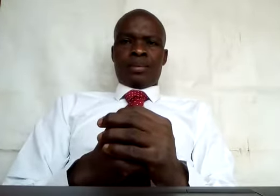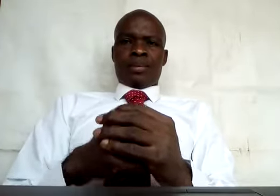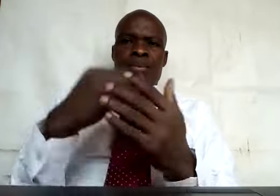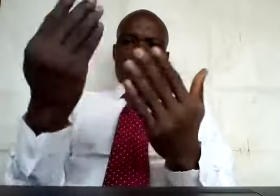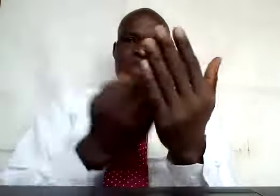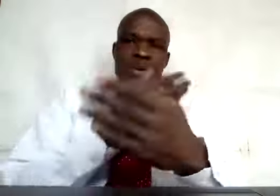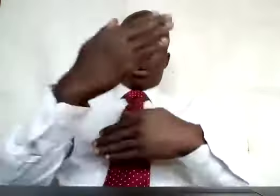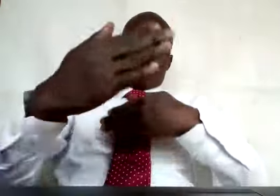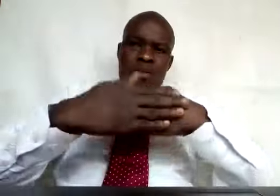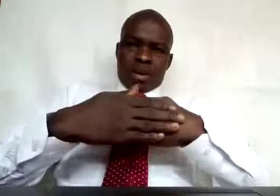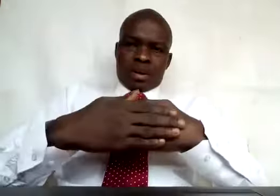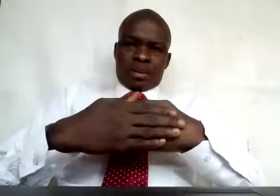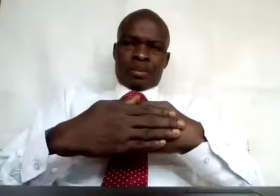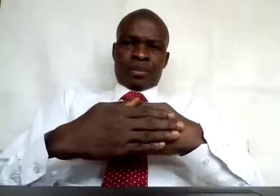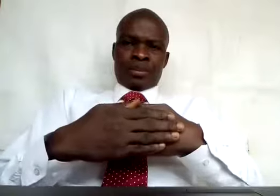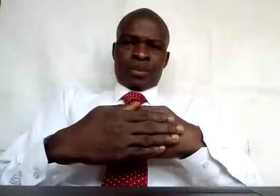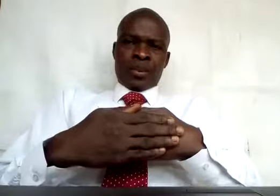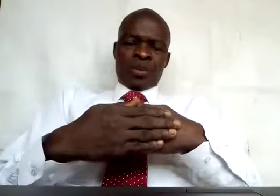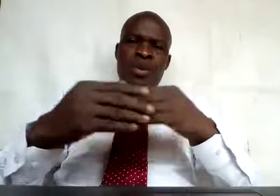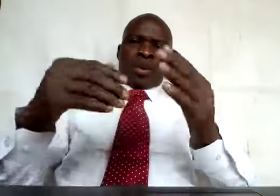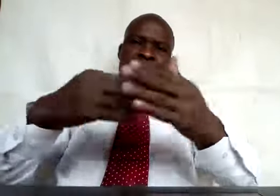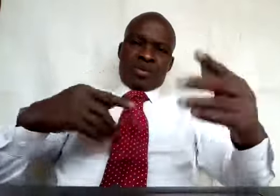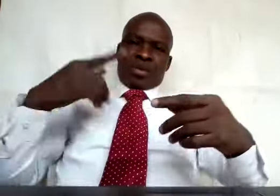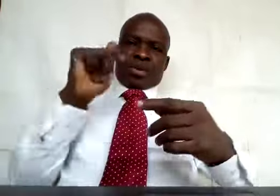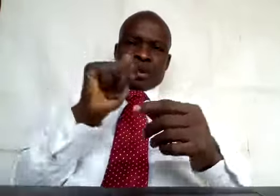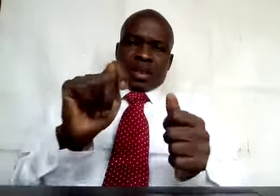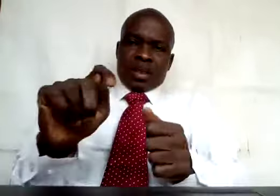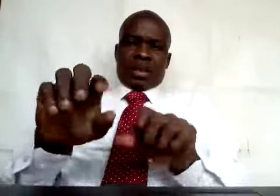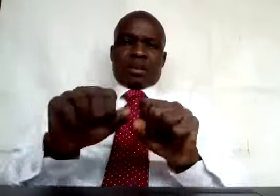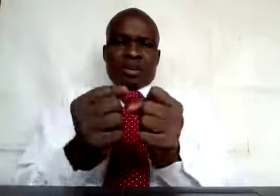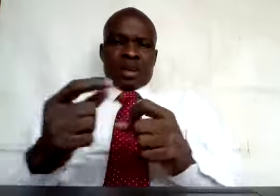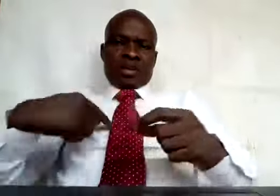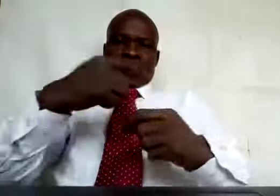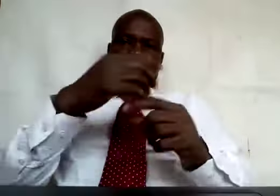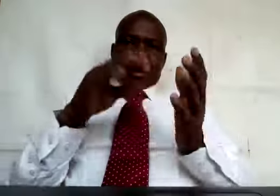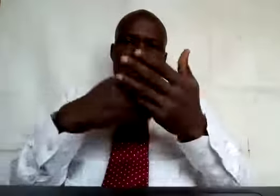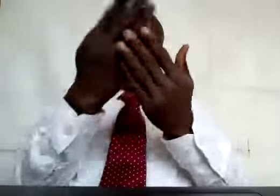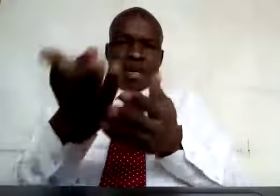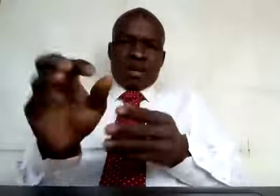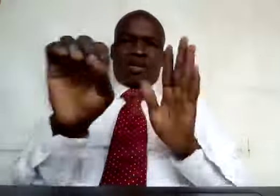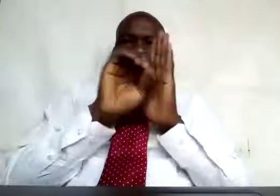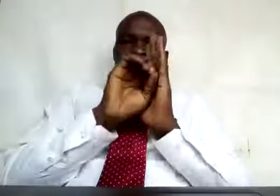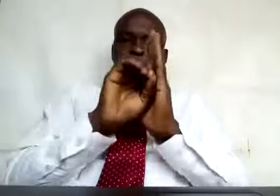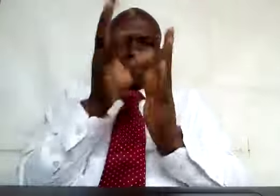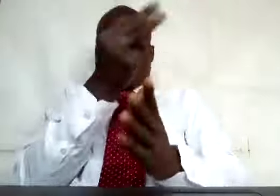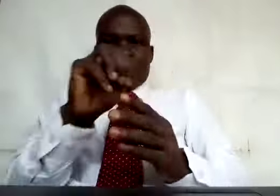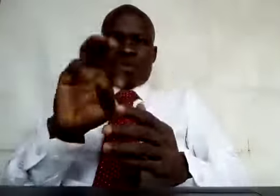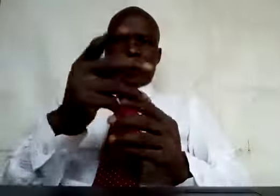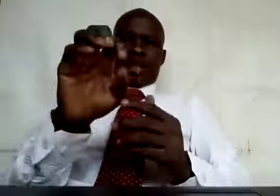Welcome back. Before the break, we gave examples of metals.